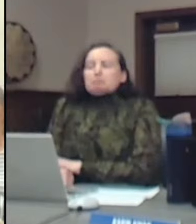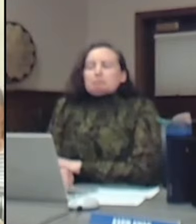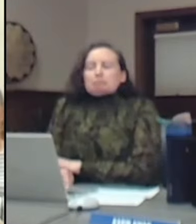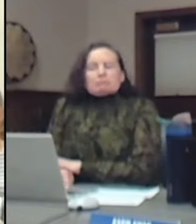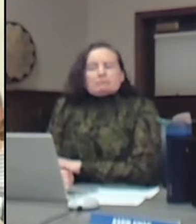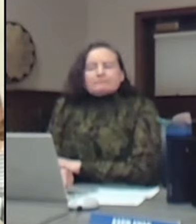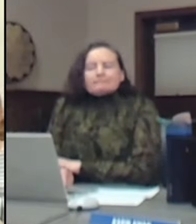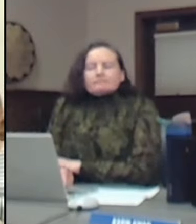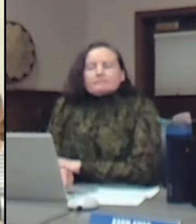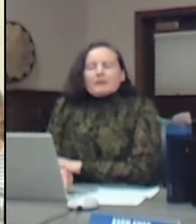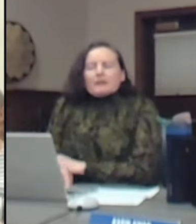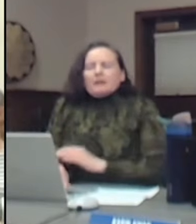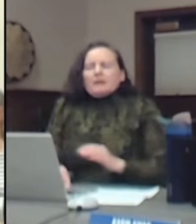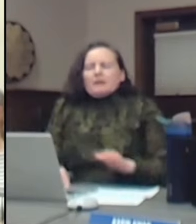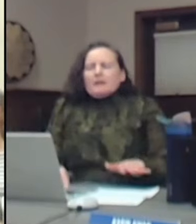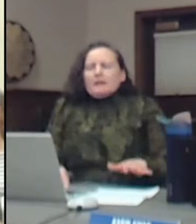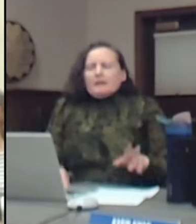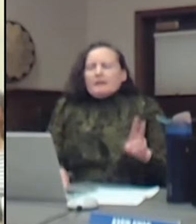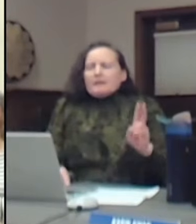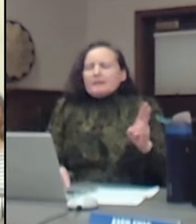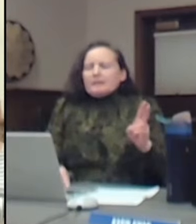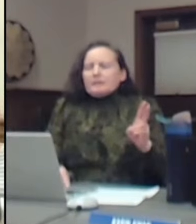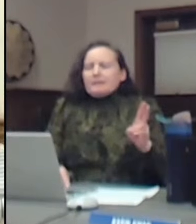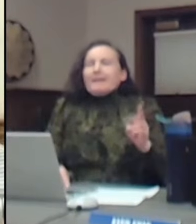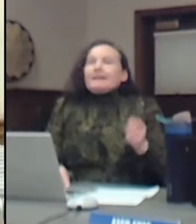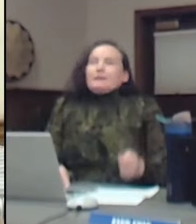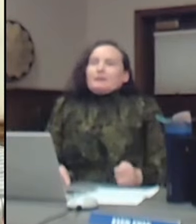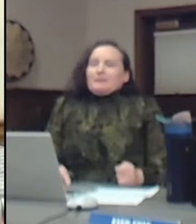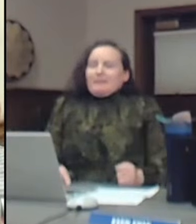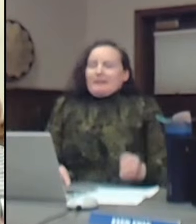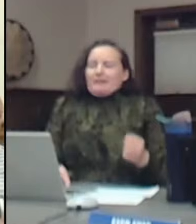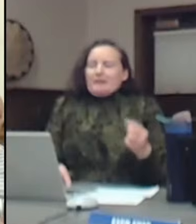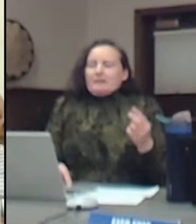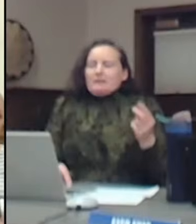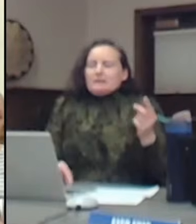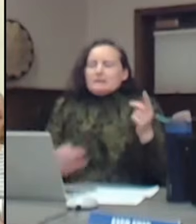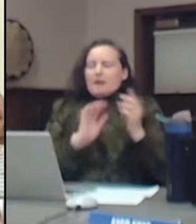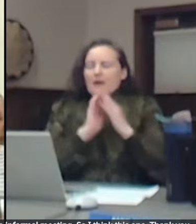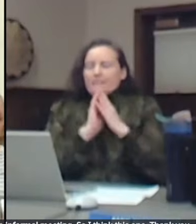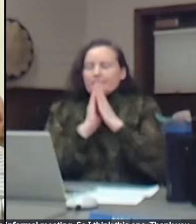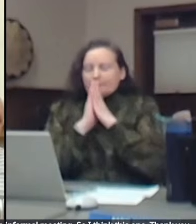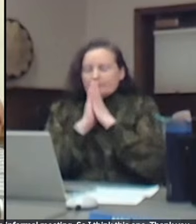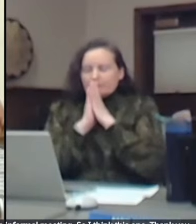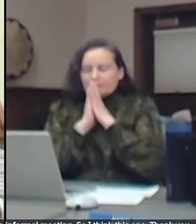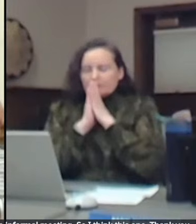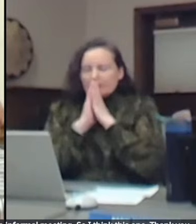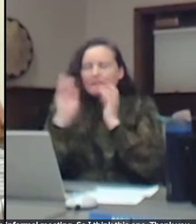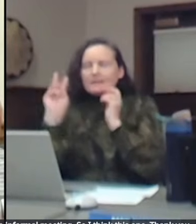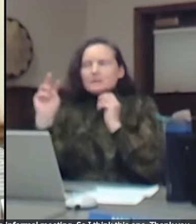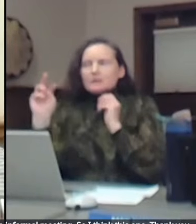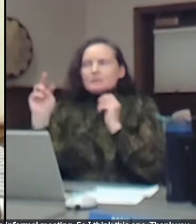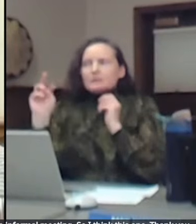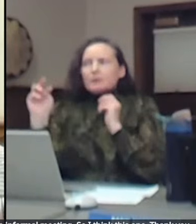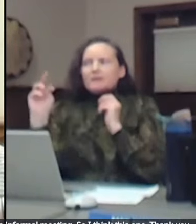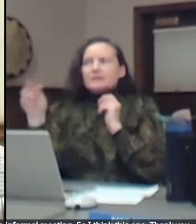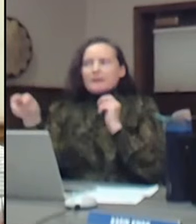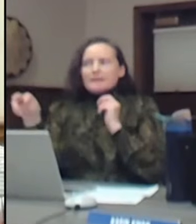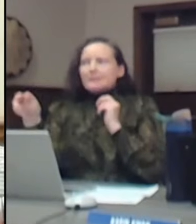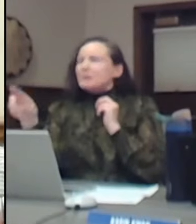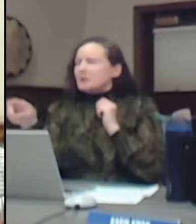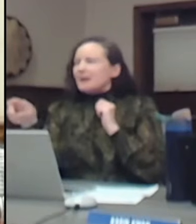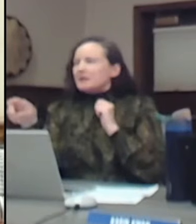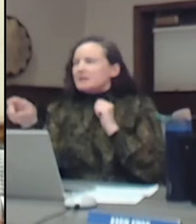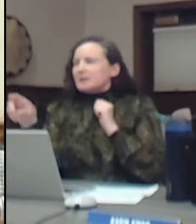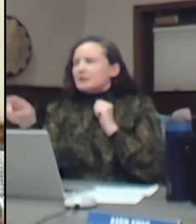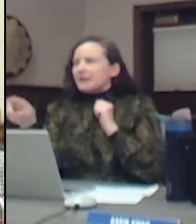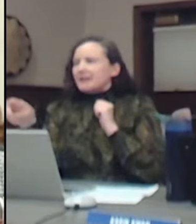kept reading that as an informal meeting. So I think this one, thank you, Sean. I think that this, I think this question was forwarded